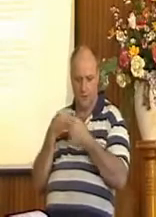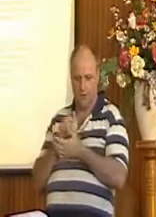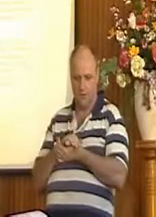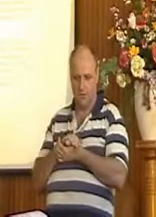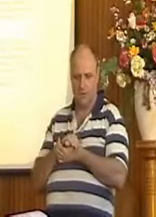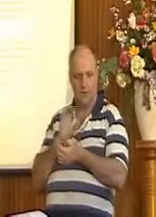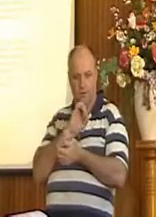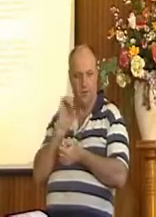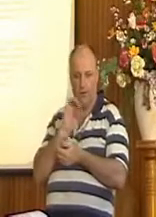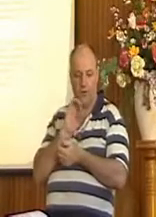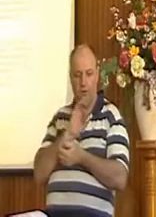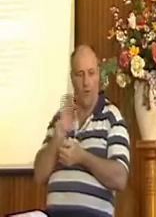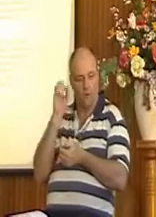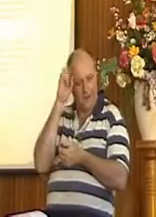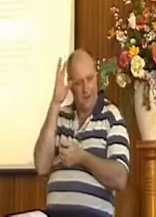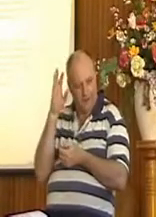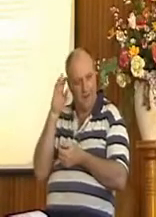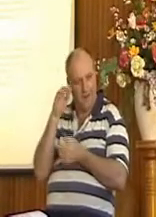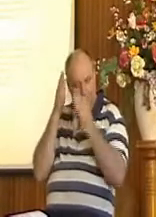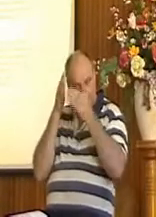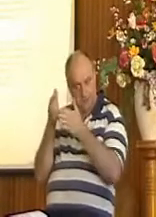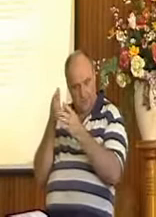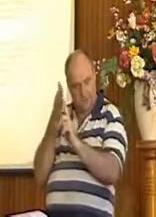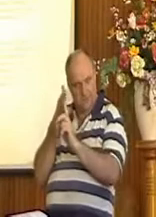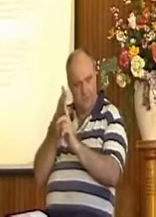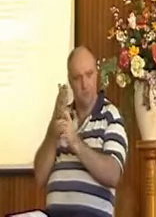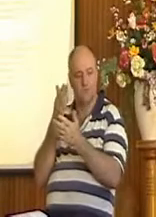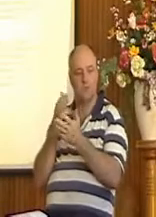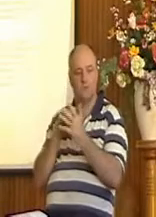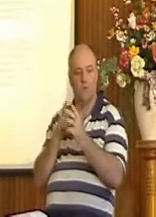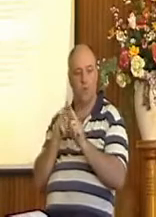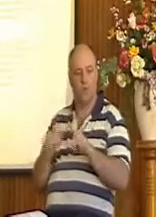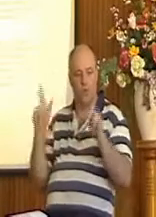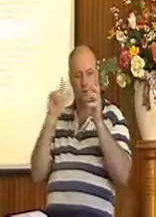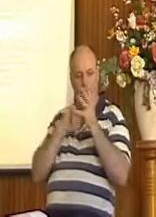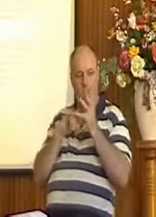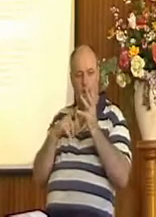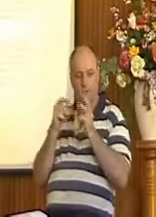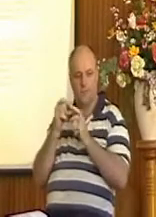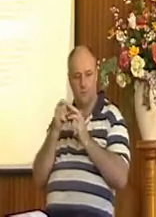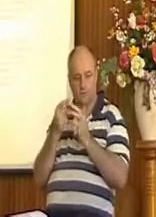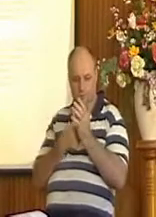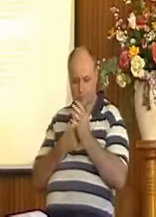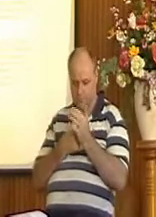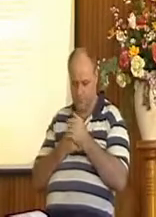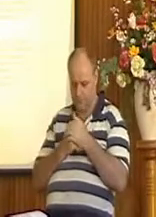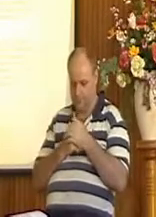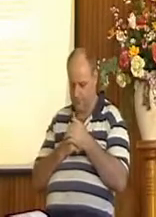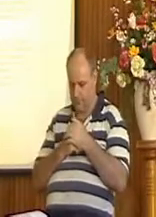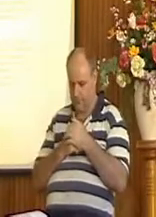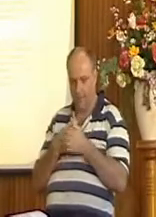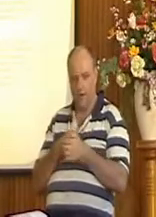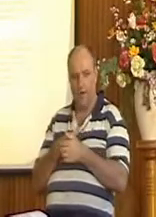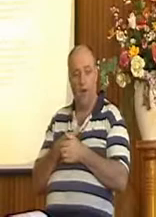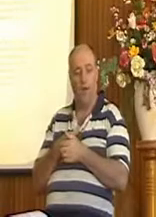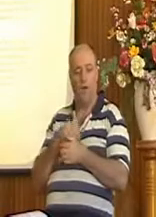the names of everyone at Ashford, except now and again, generally once or twice a week, I run the whole assembly through my mind and say, God bless this